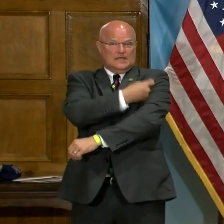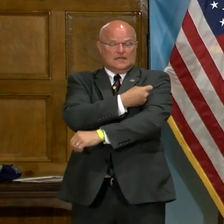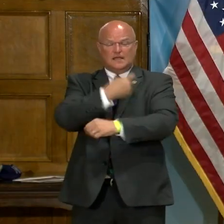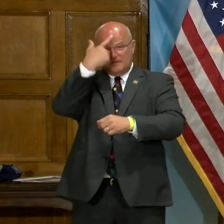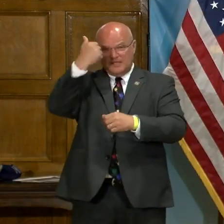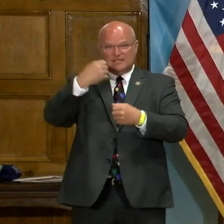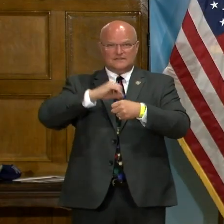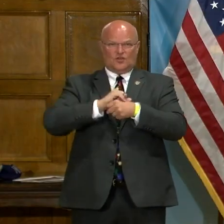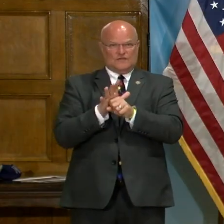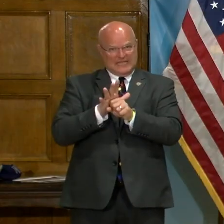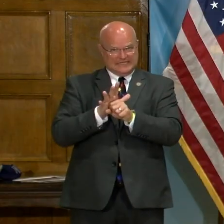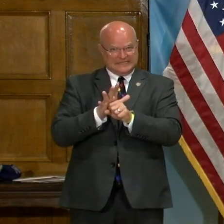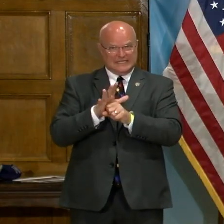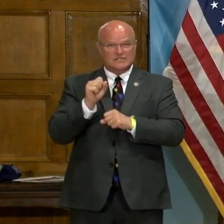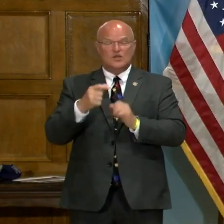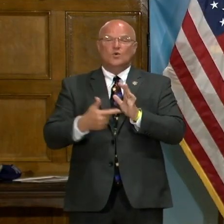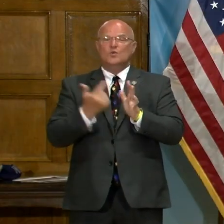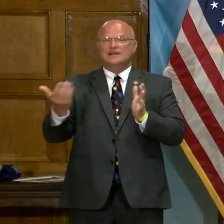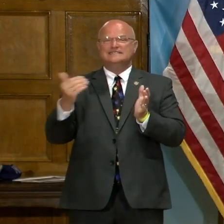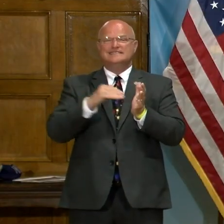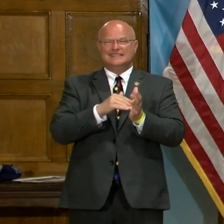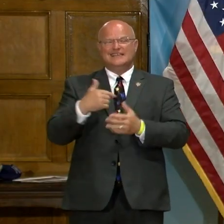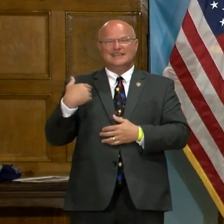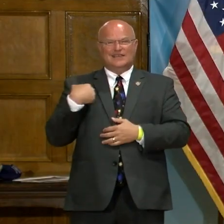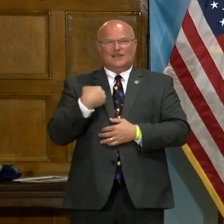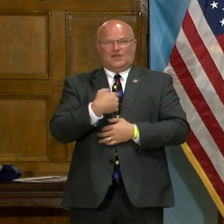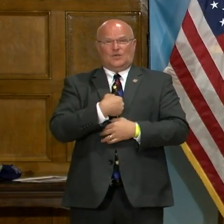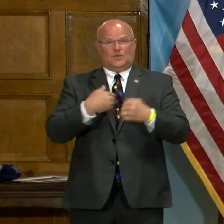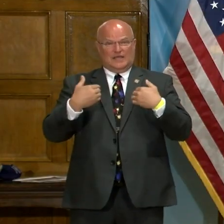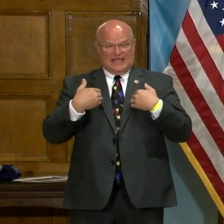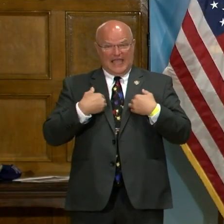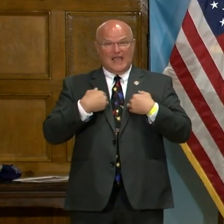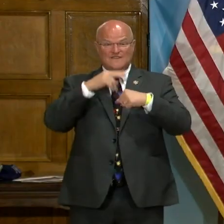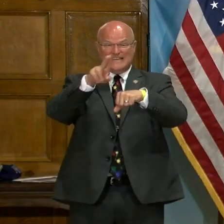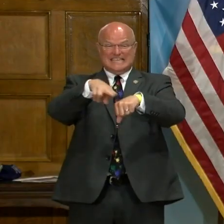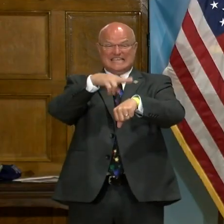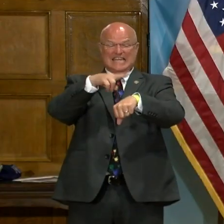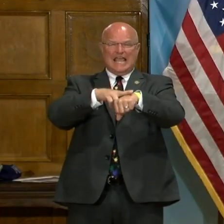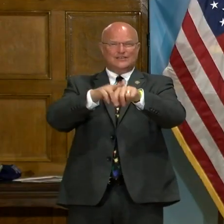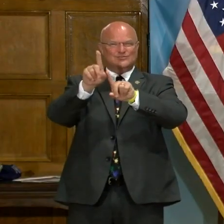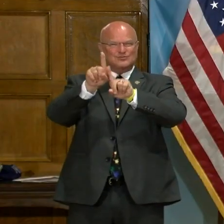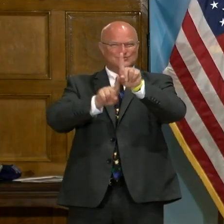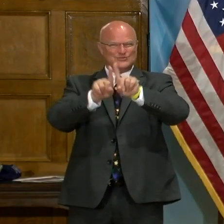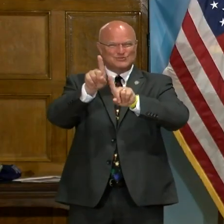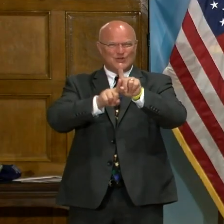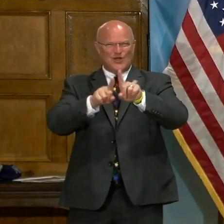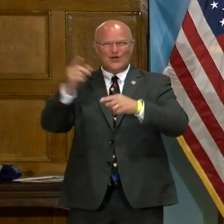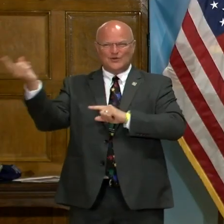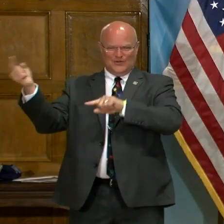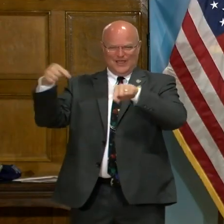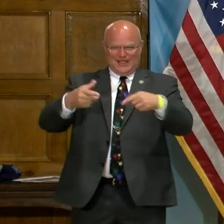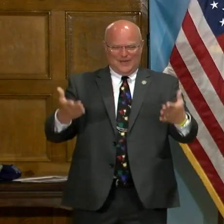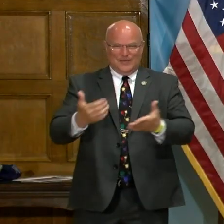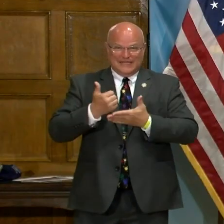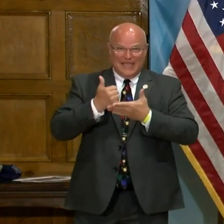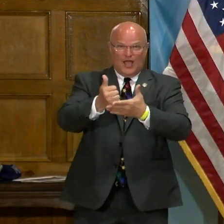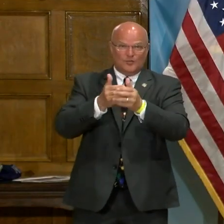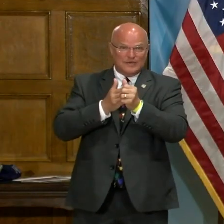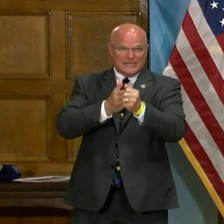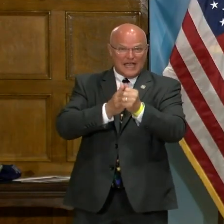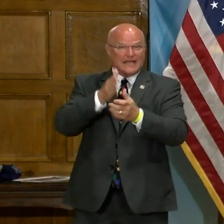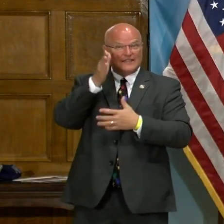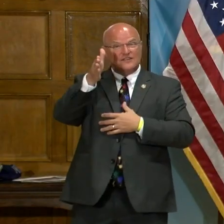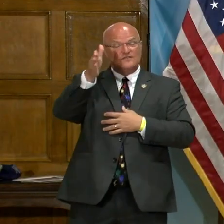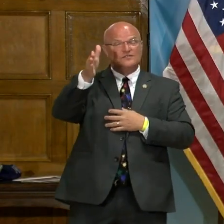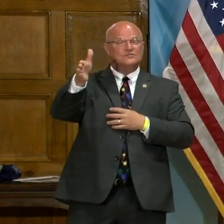with COVID-19. So once again, we have a national star that will come in to help give us guidance